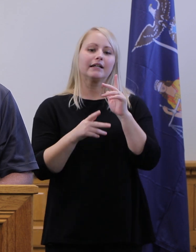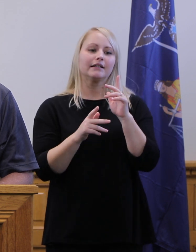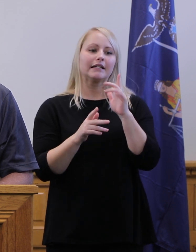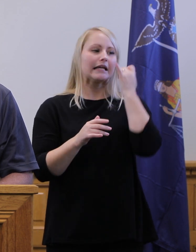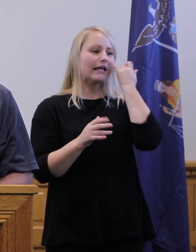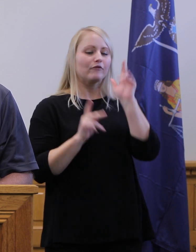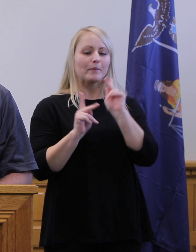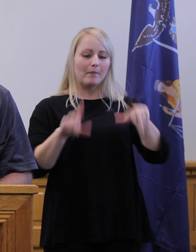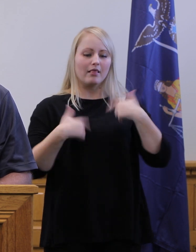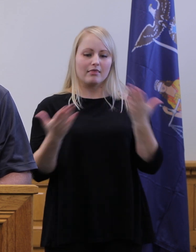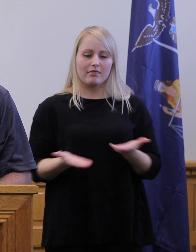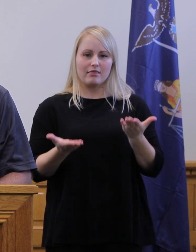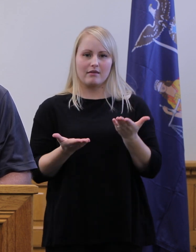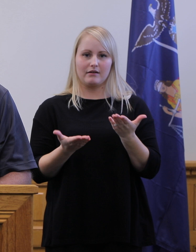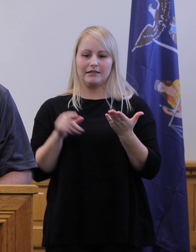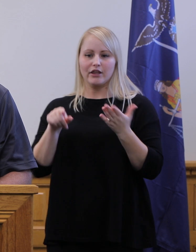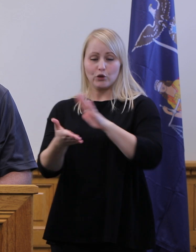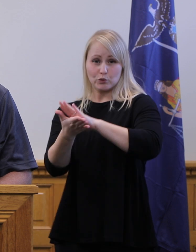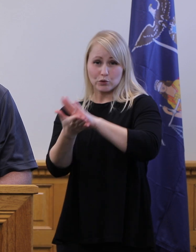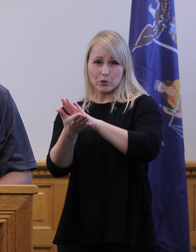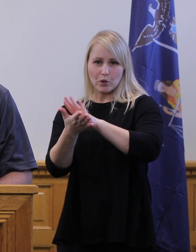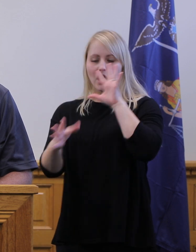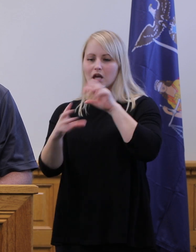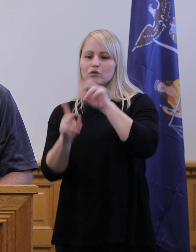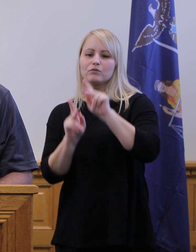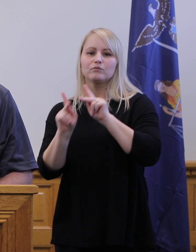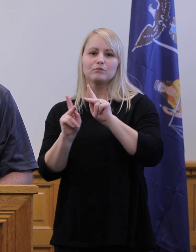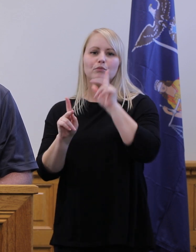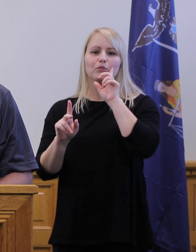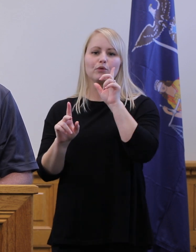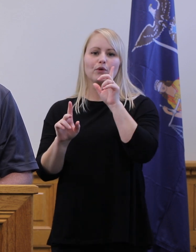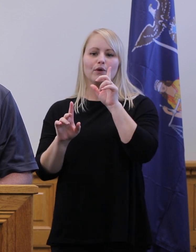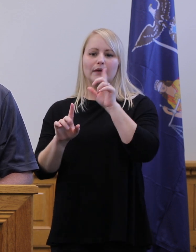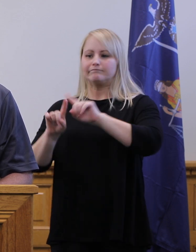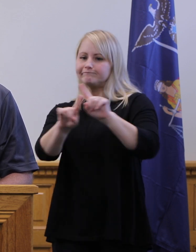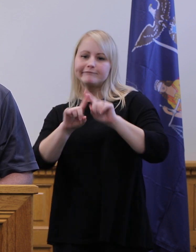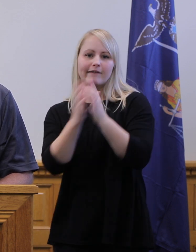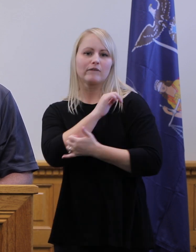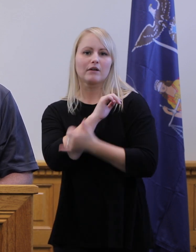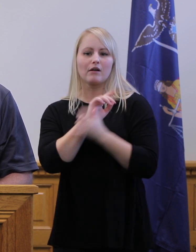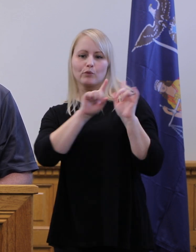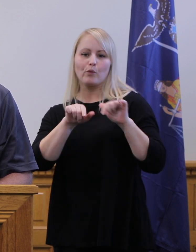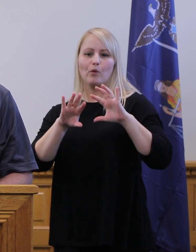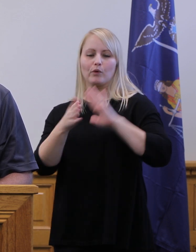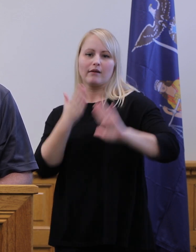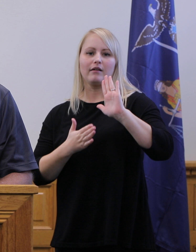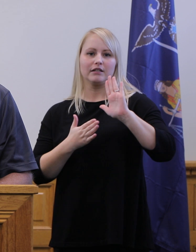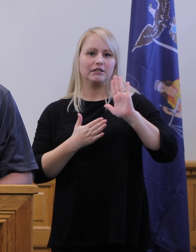students, including students from different counties, whereas the county's dashboard includes only those who reside in Oswego